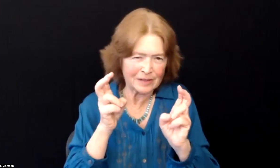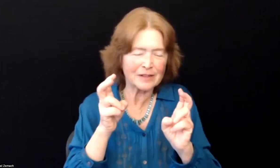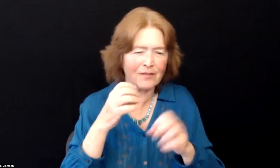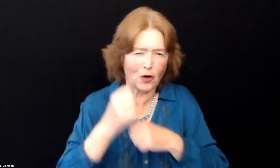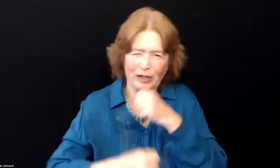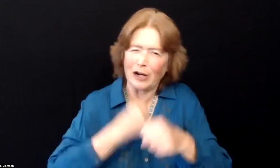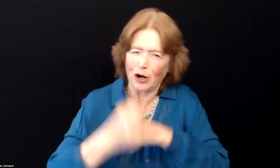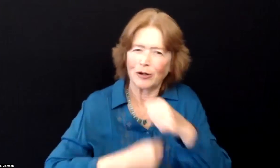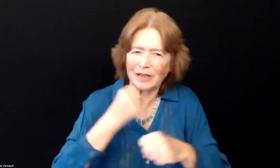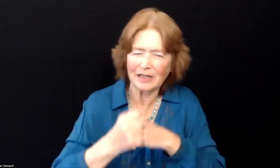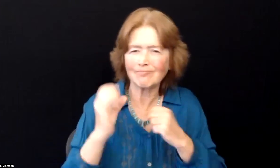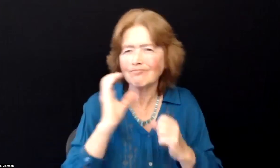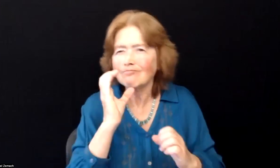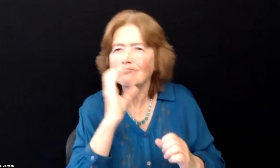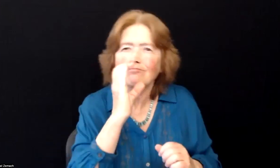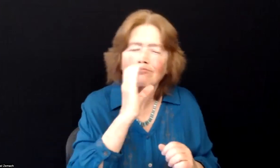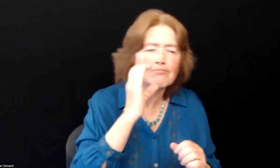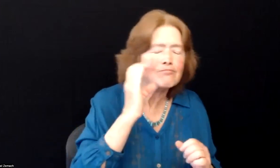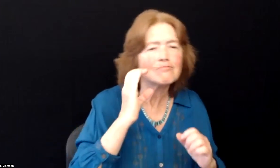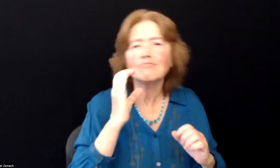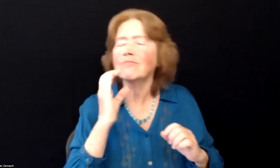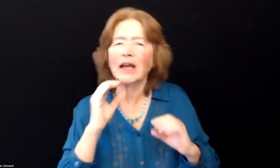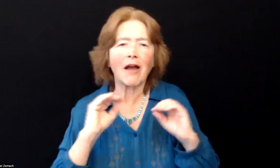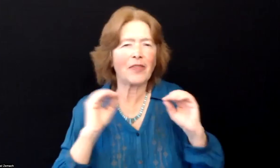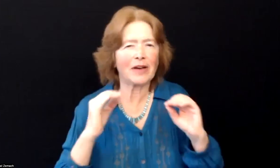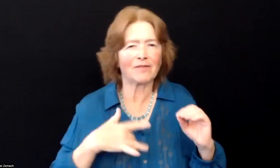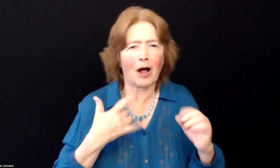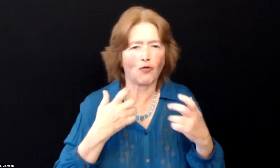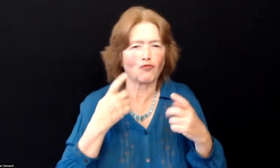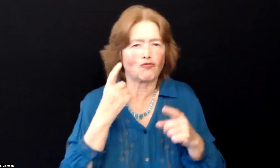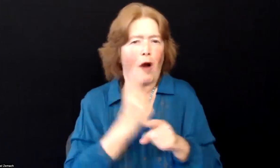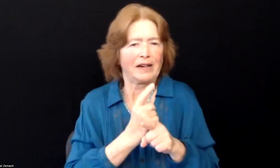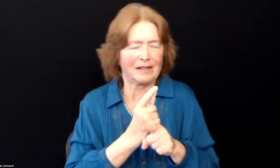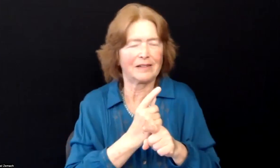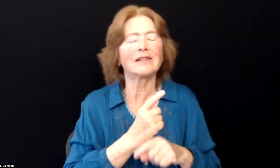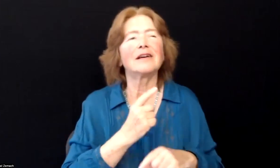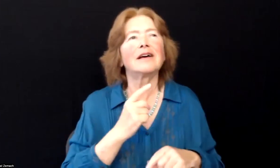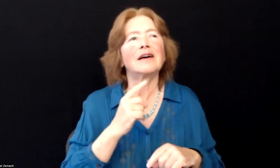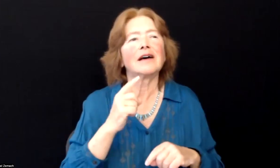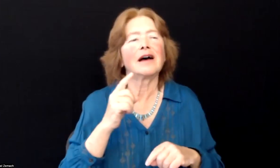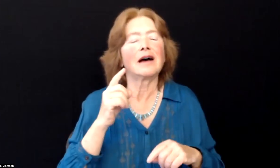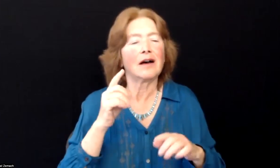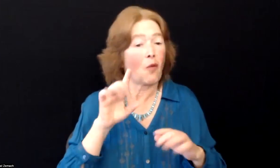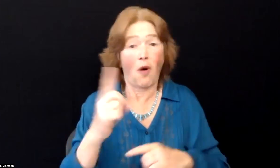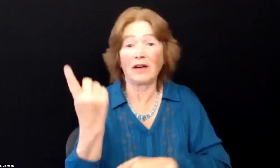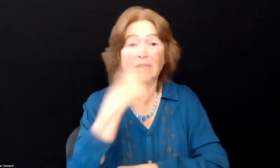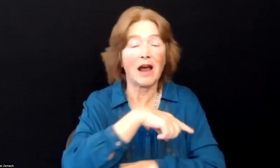I was considering title for several years and nothing felt quite right. One day,